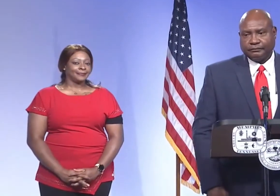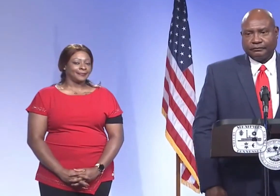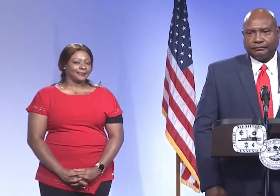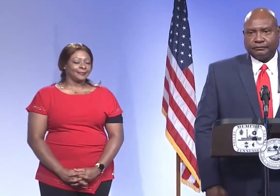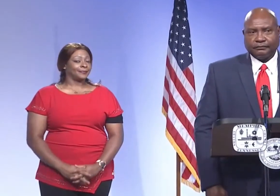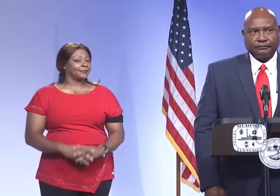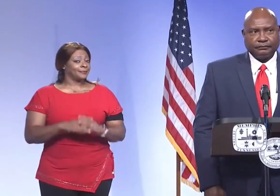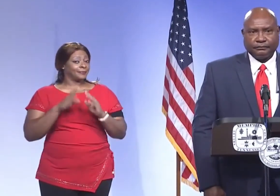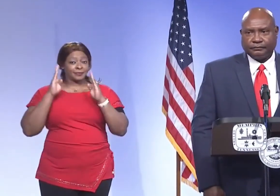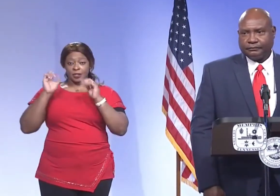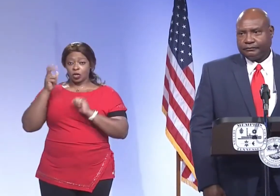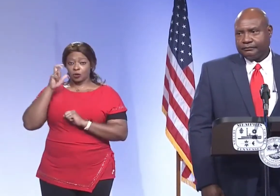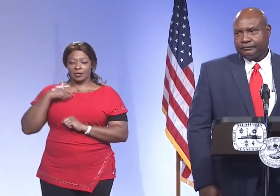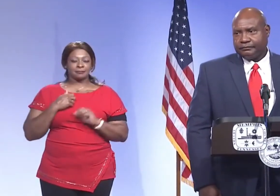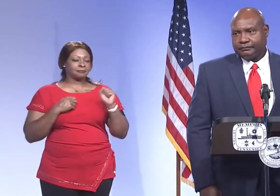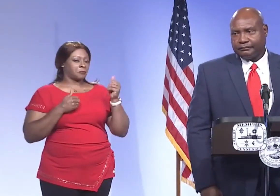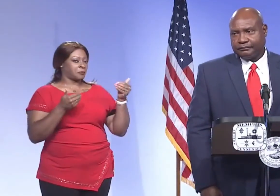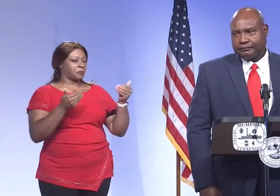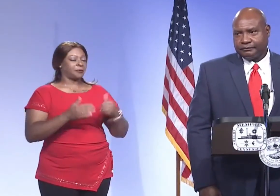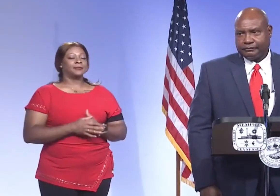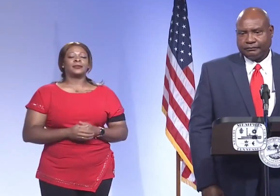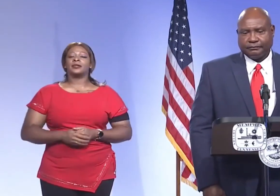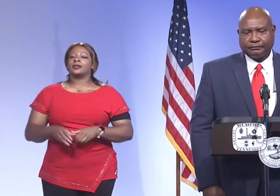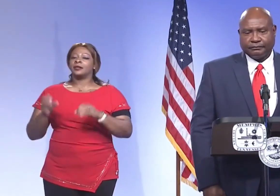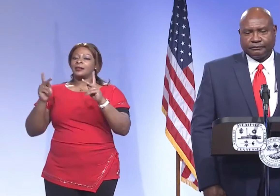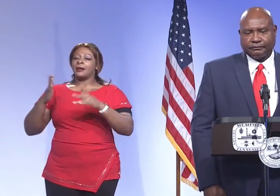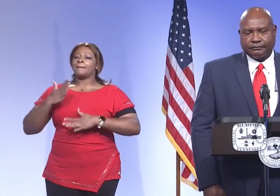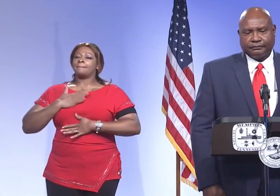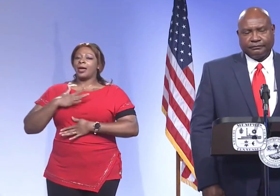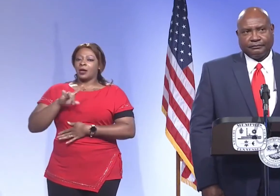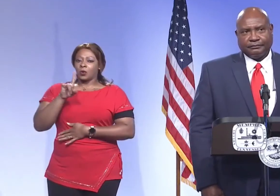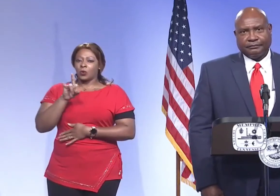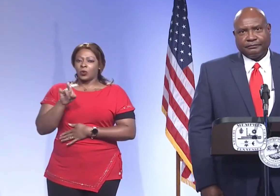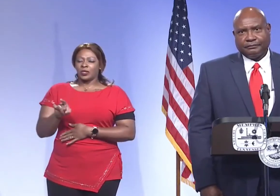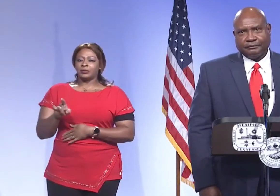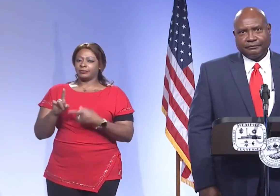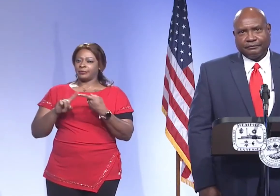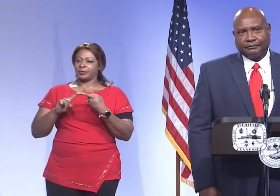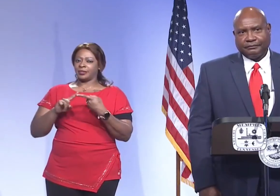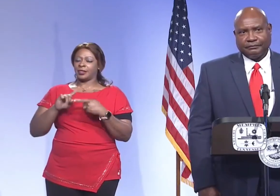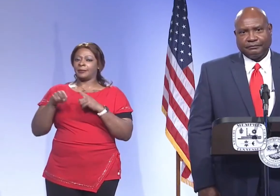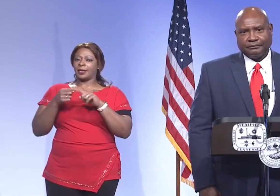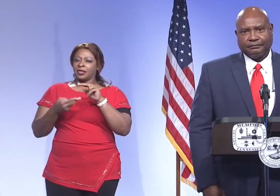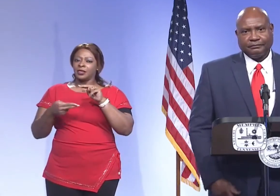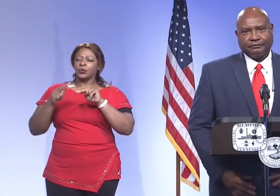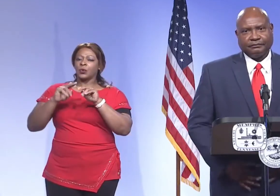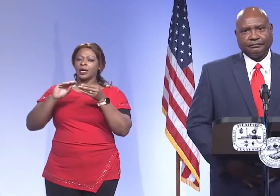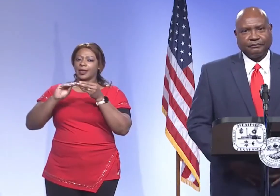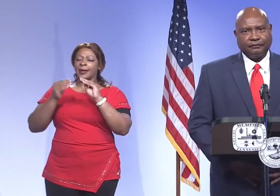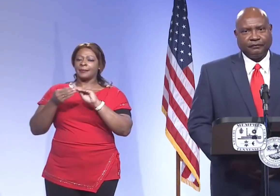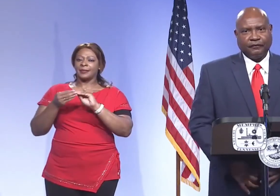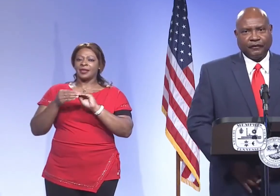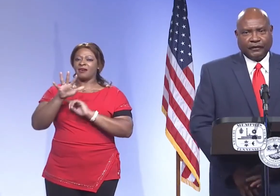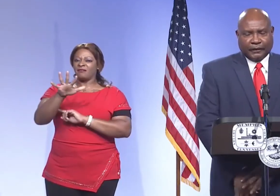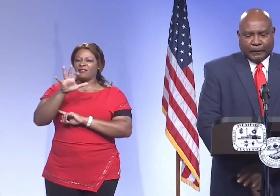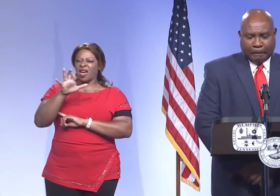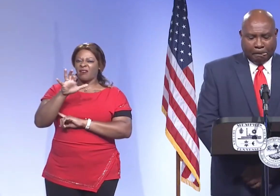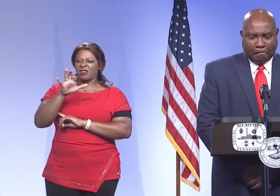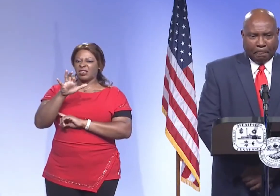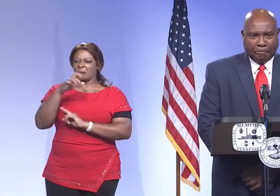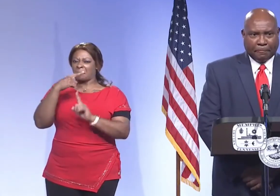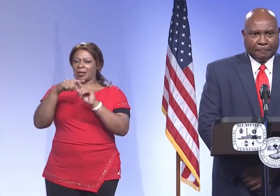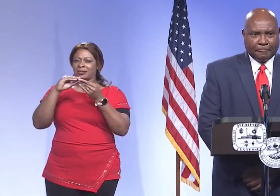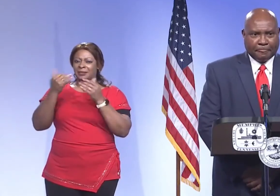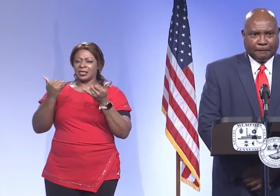Can you guys hear me? Yes, go right ahead, Jody. Okay, my question is first about the increased cases of 500 plus today.